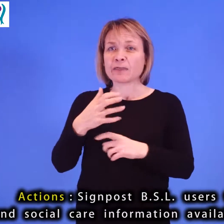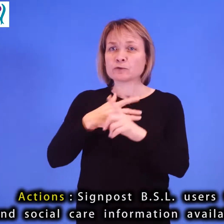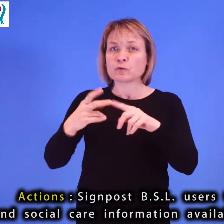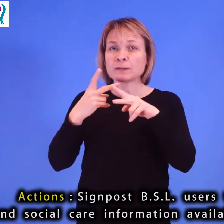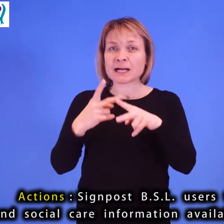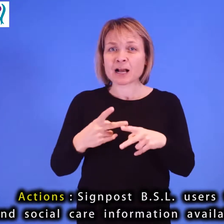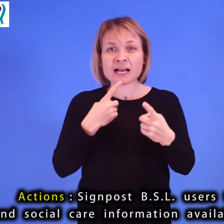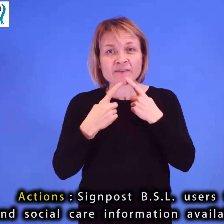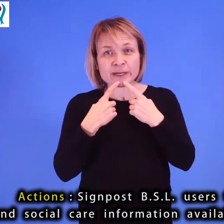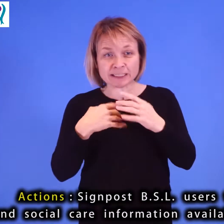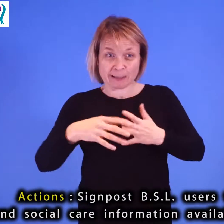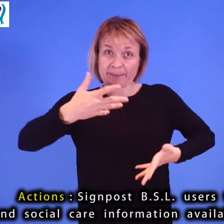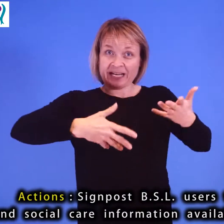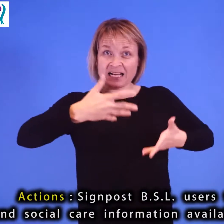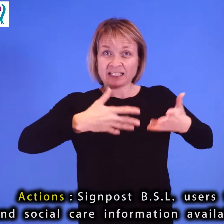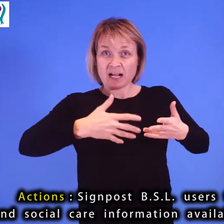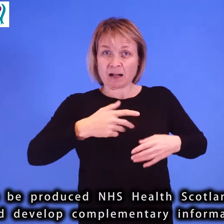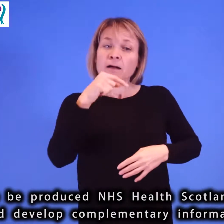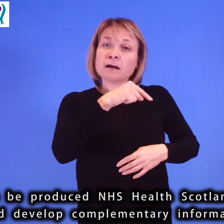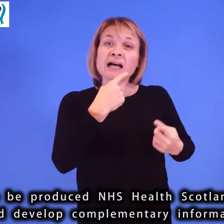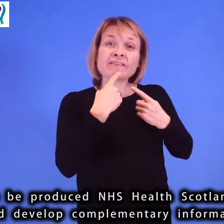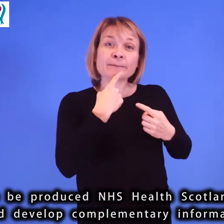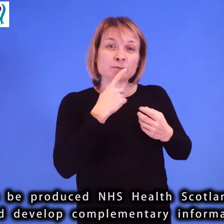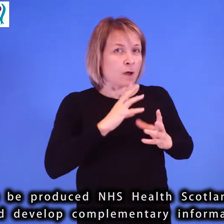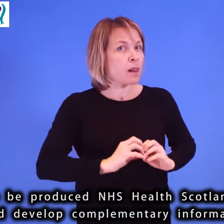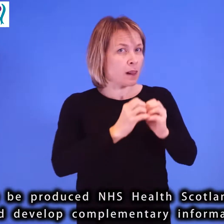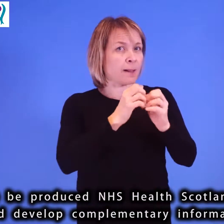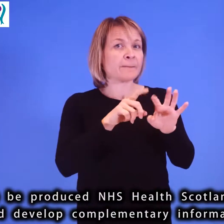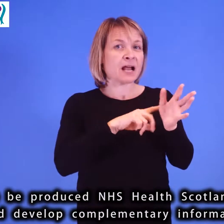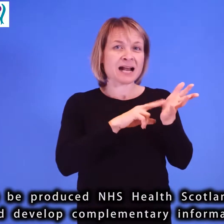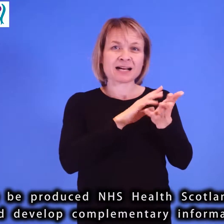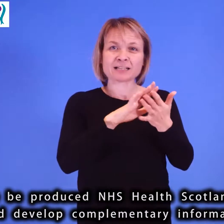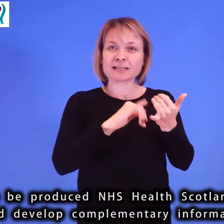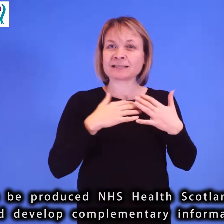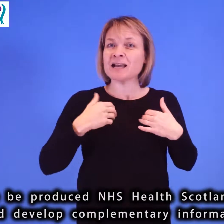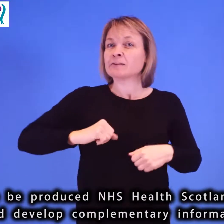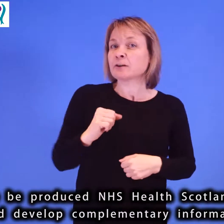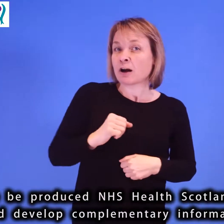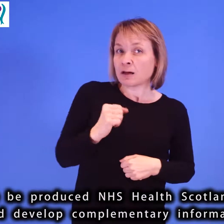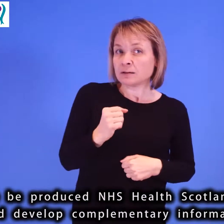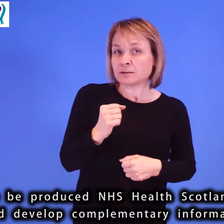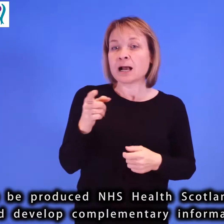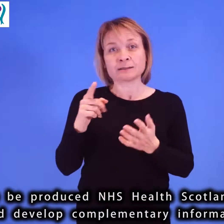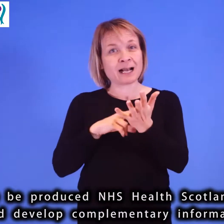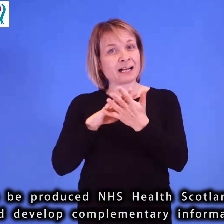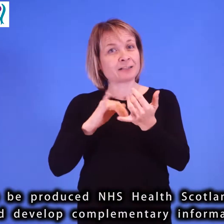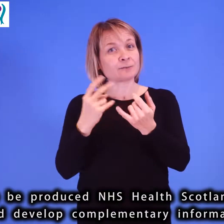information available in BSL to be produced by NHS Health Scotland and NHS 24, and